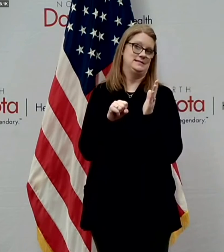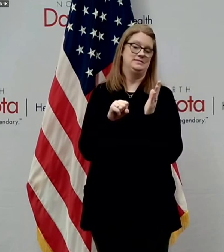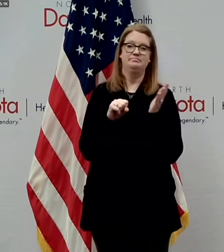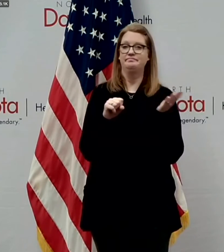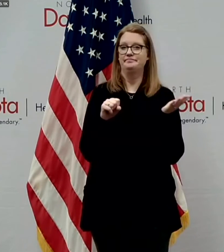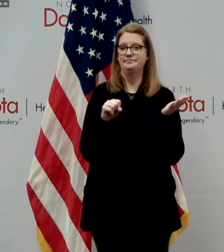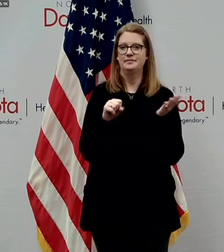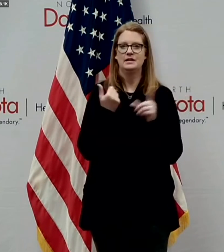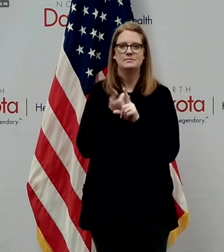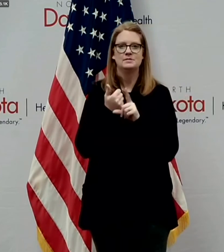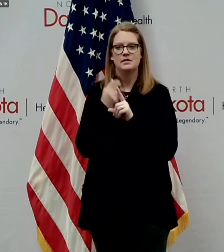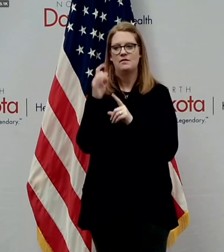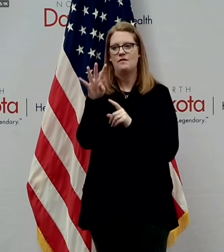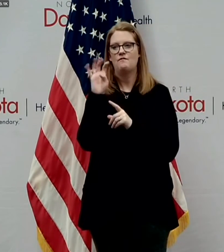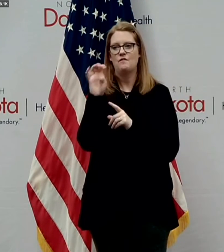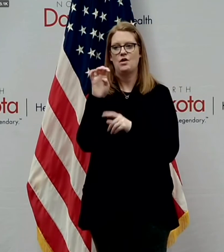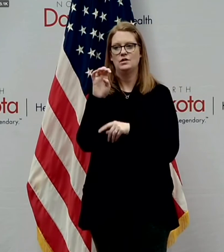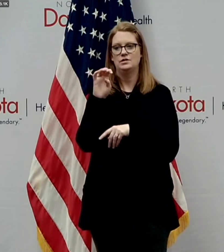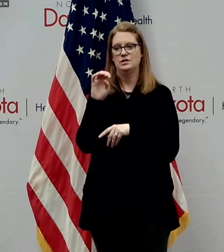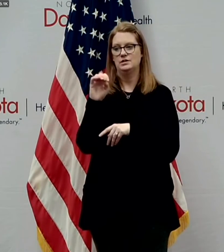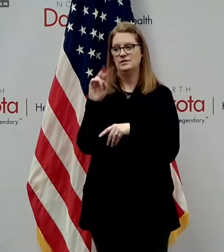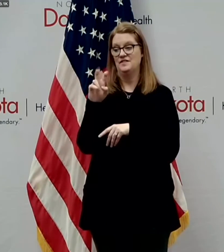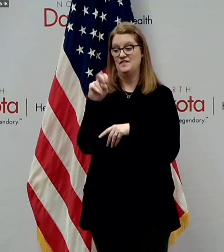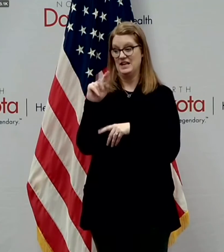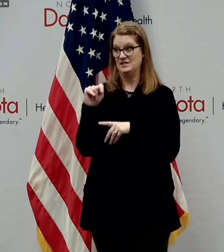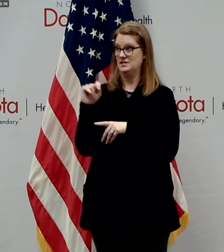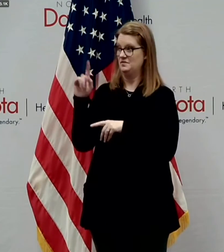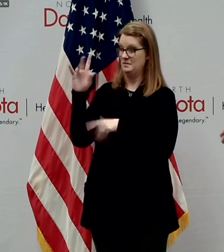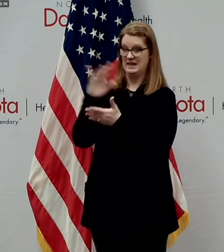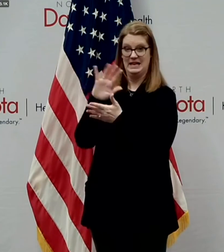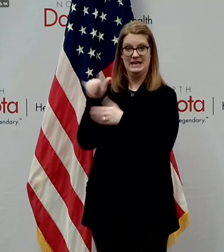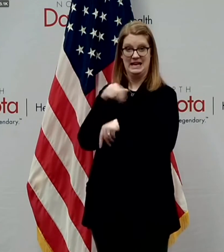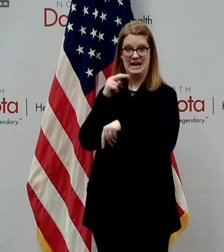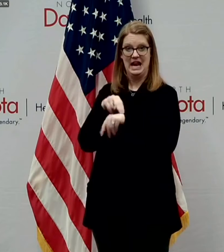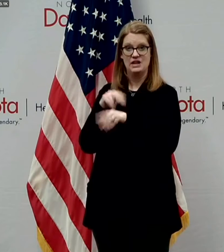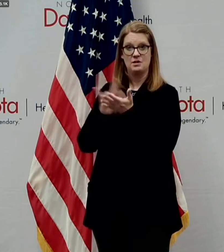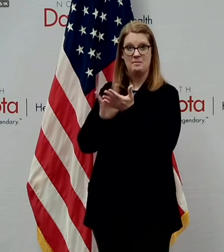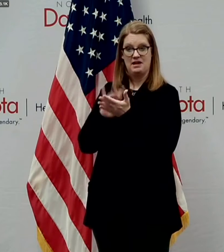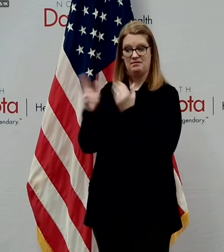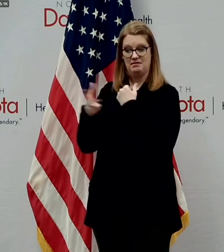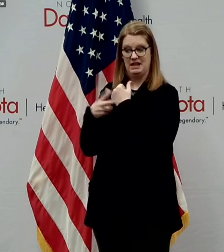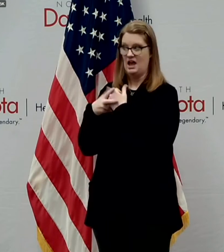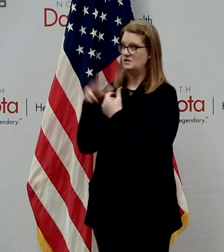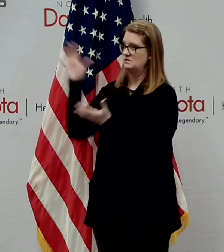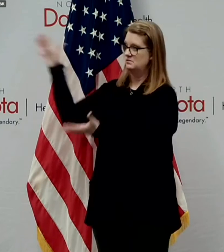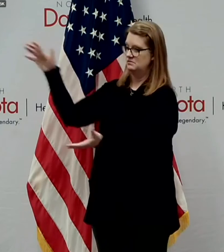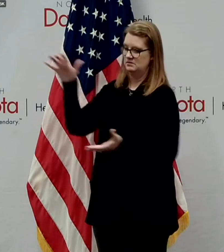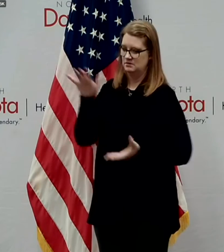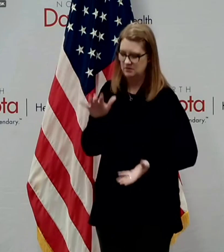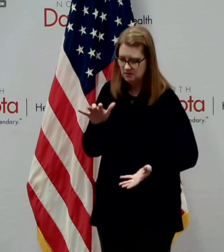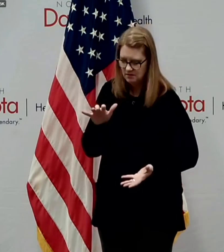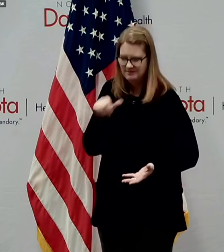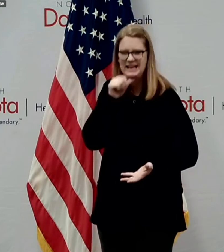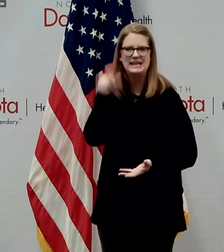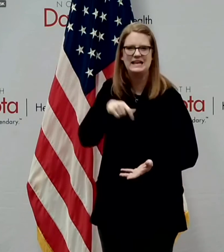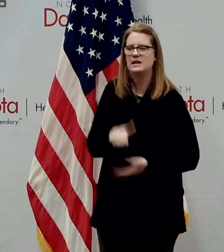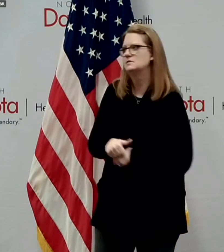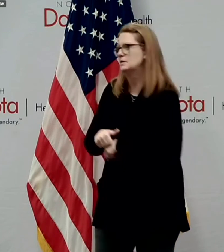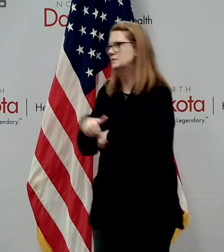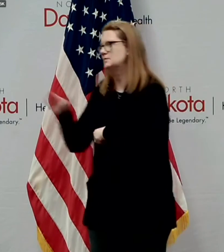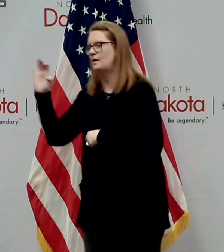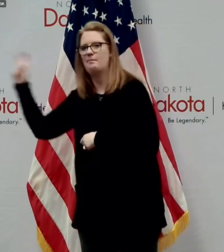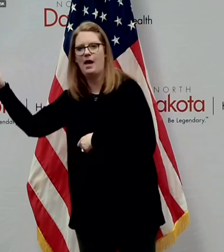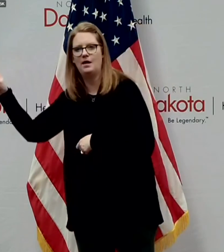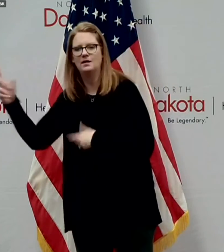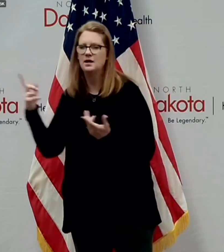gotten 400 ventilators out of the national medical cache that didn't need them, that sent them back. I mean, there's I think going to be a lot of availability of